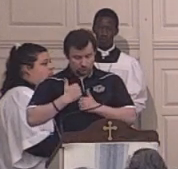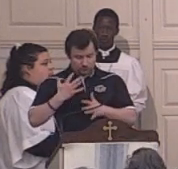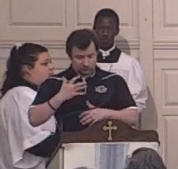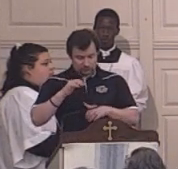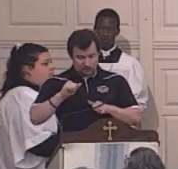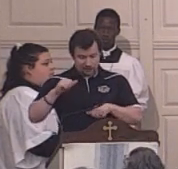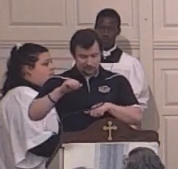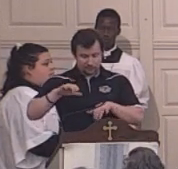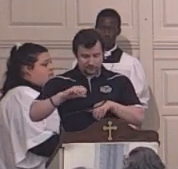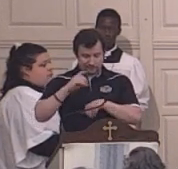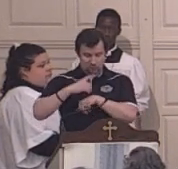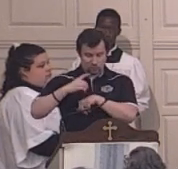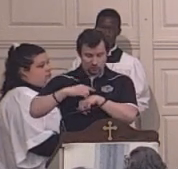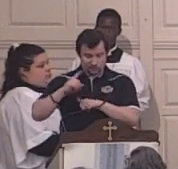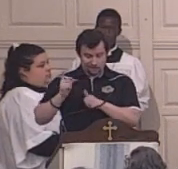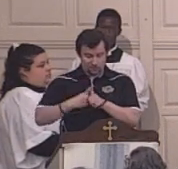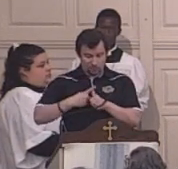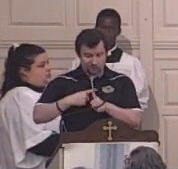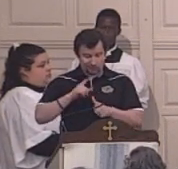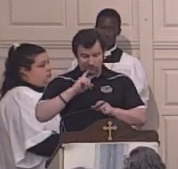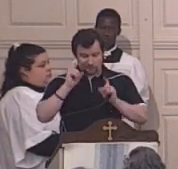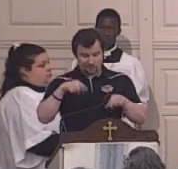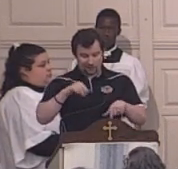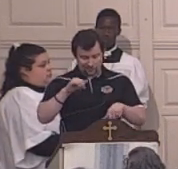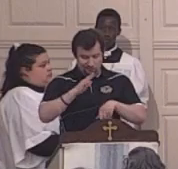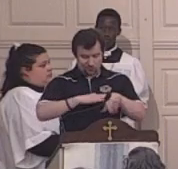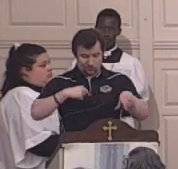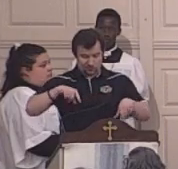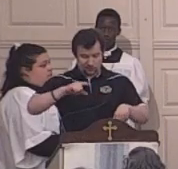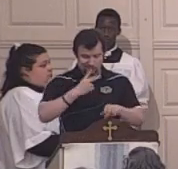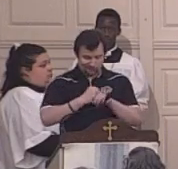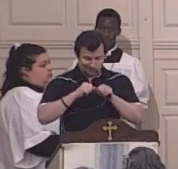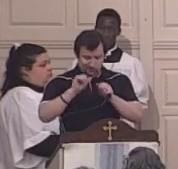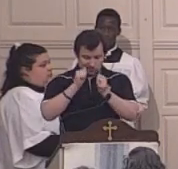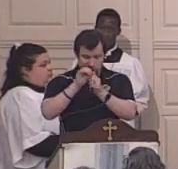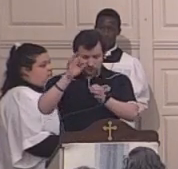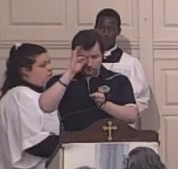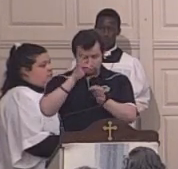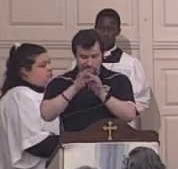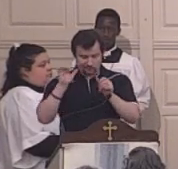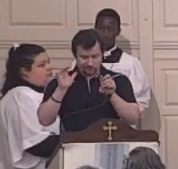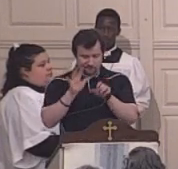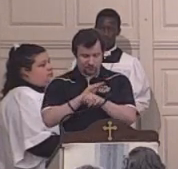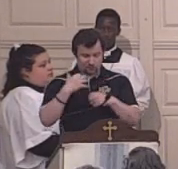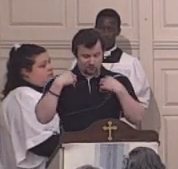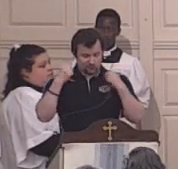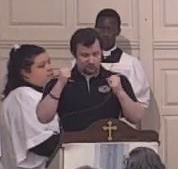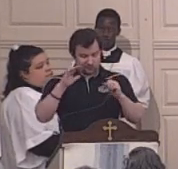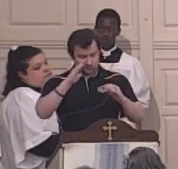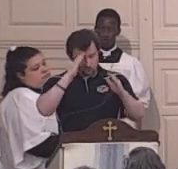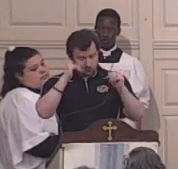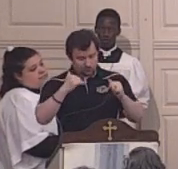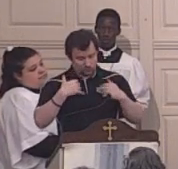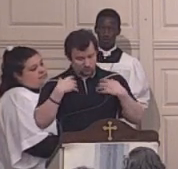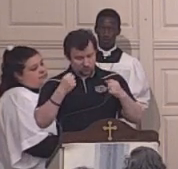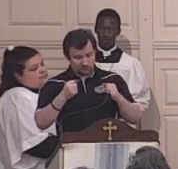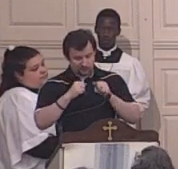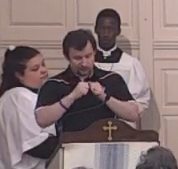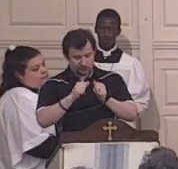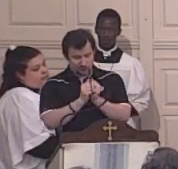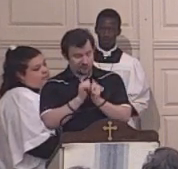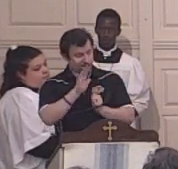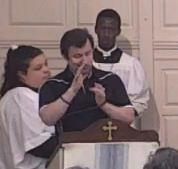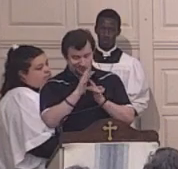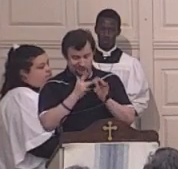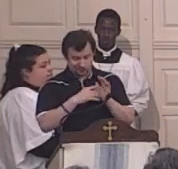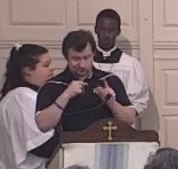For all the soldiers on active duty and the first responders, that they persevere in faith with courage, hope,